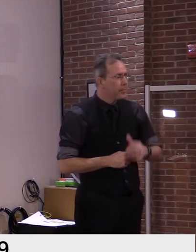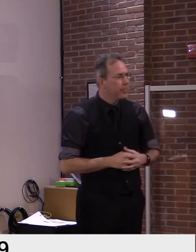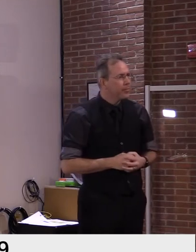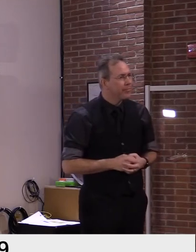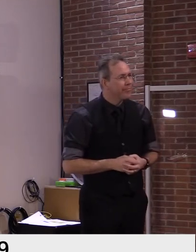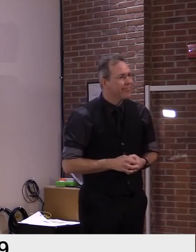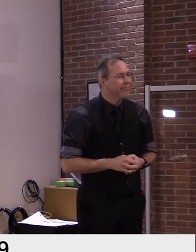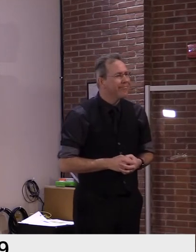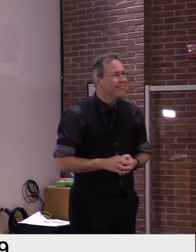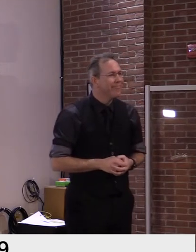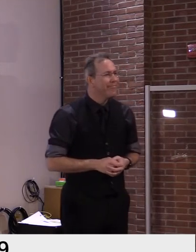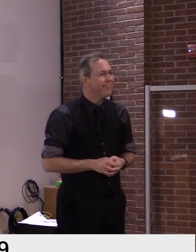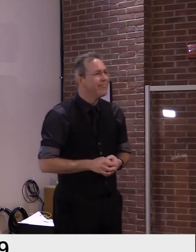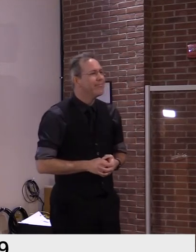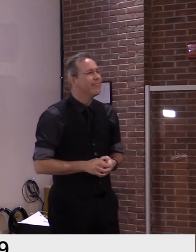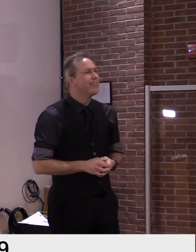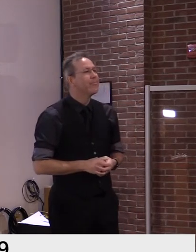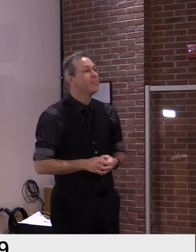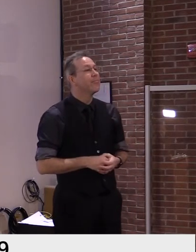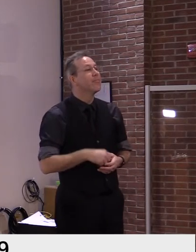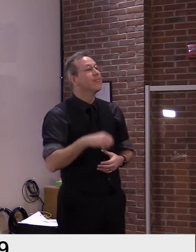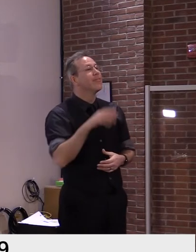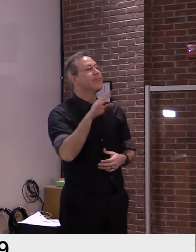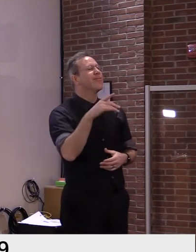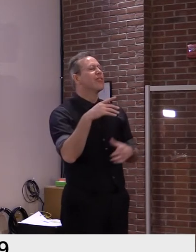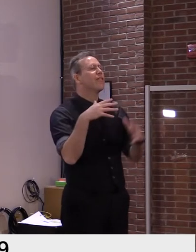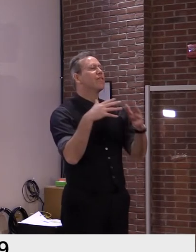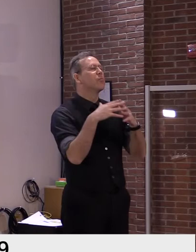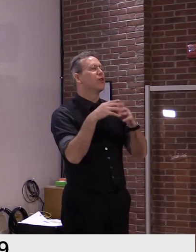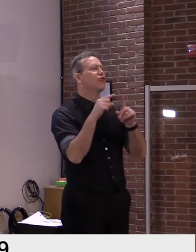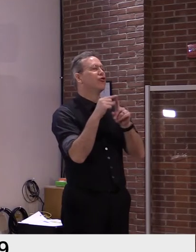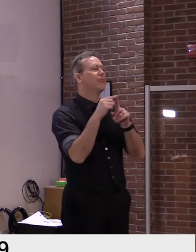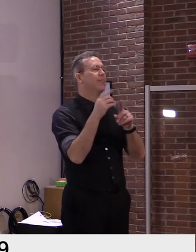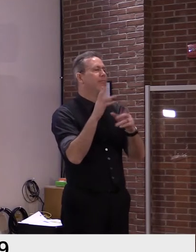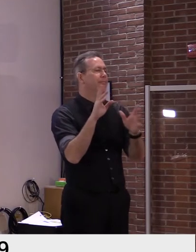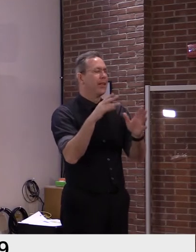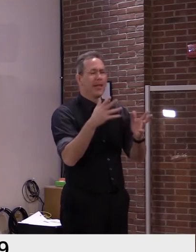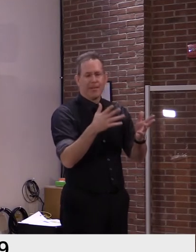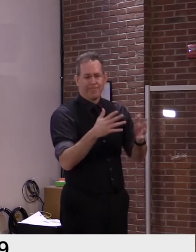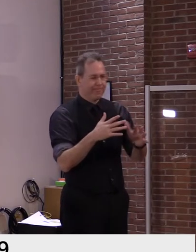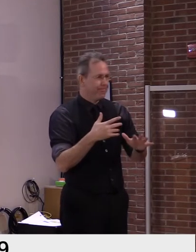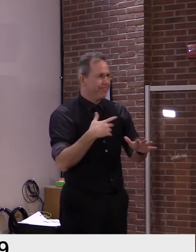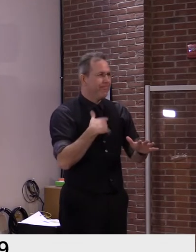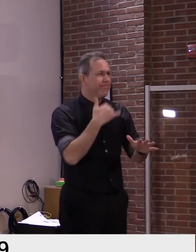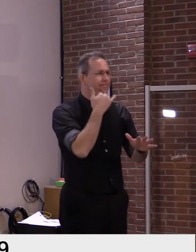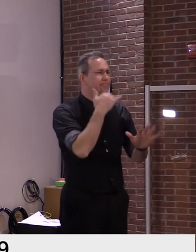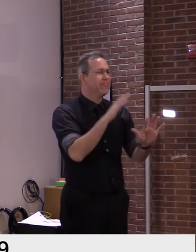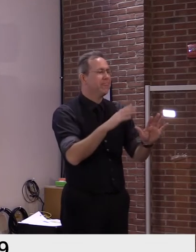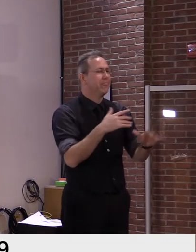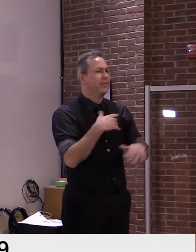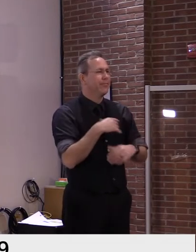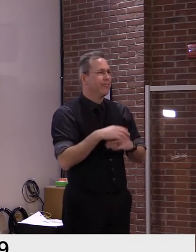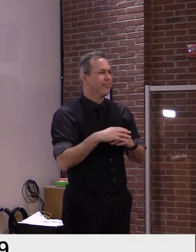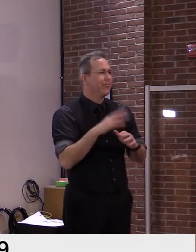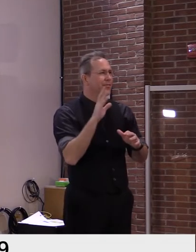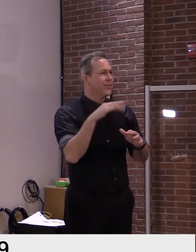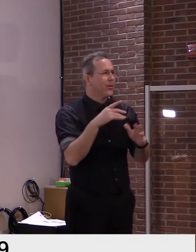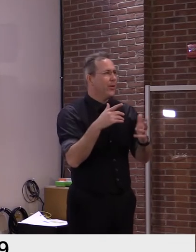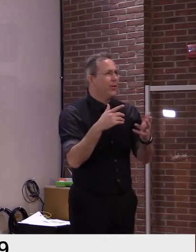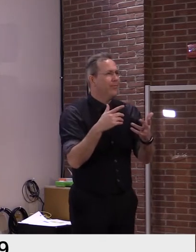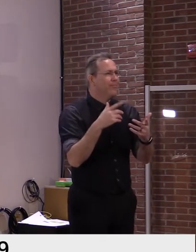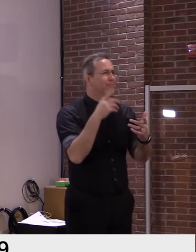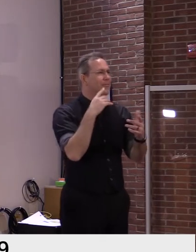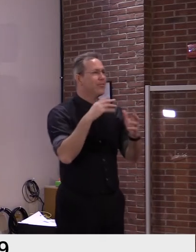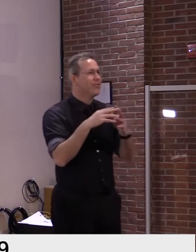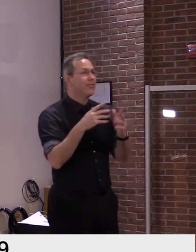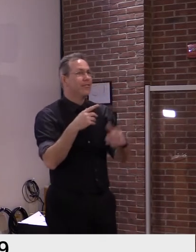Yeah, in football terms, we'll call an audible here. And what we'll do is we'll use what we have in storage. That will get us